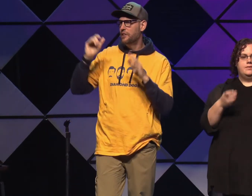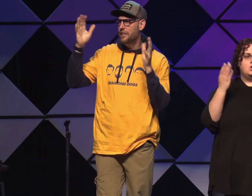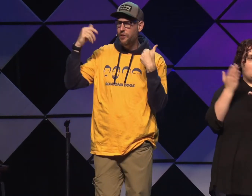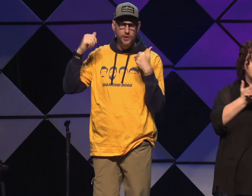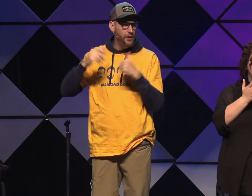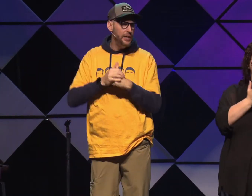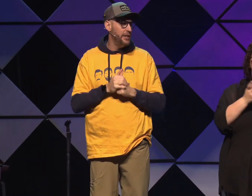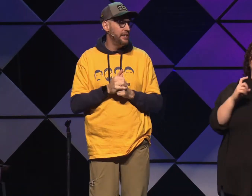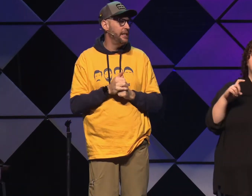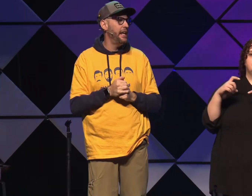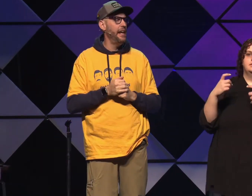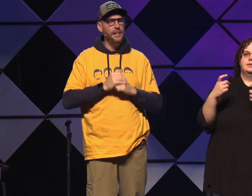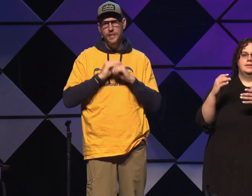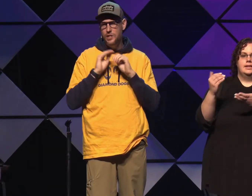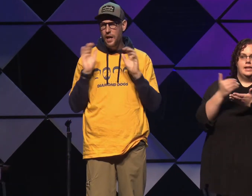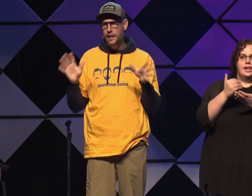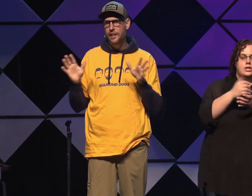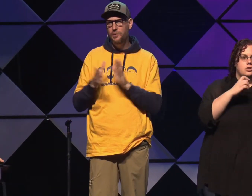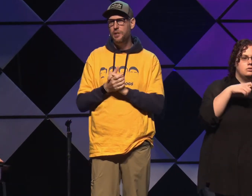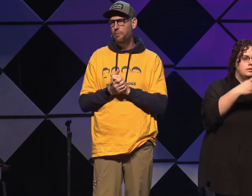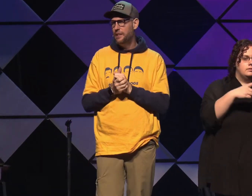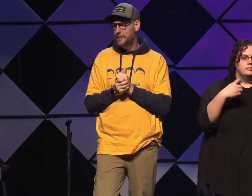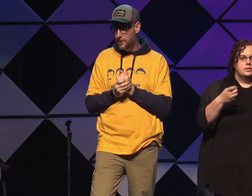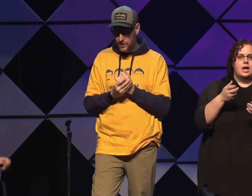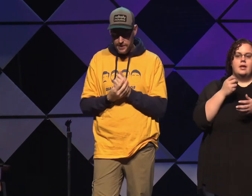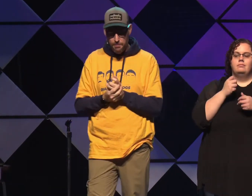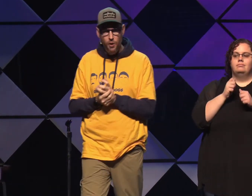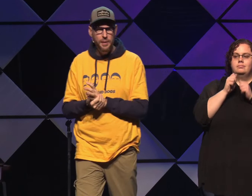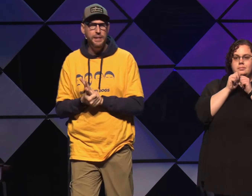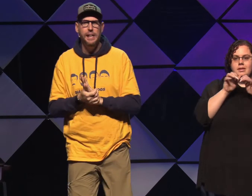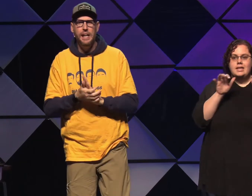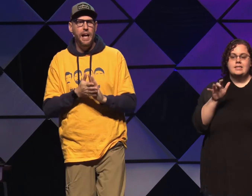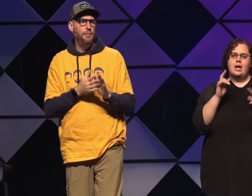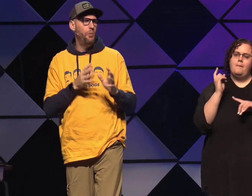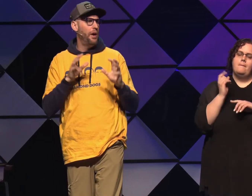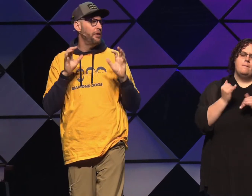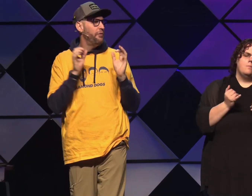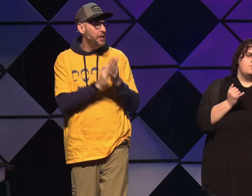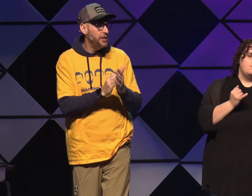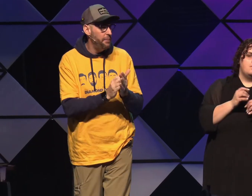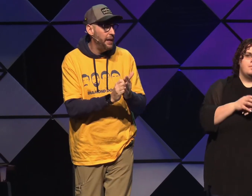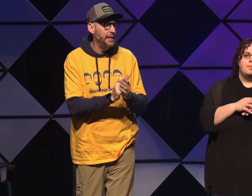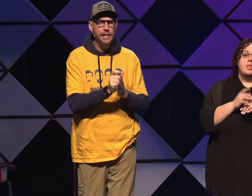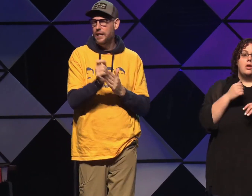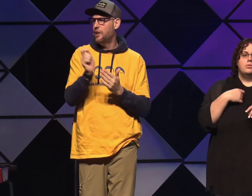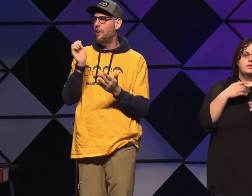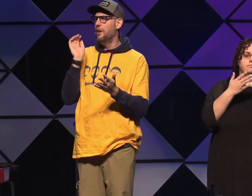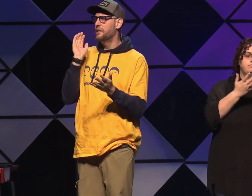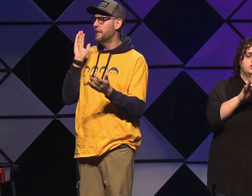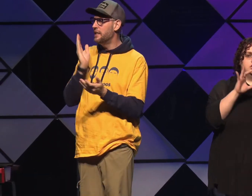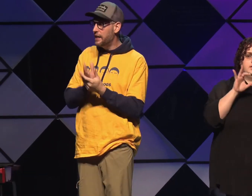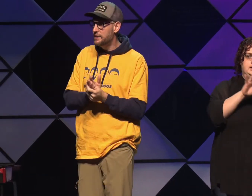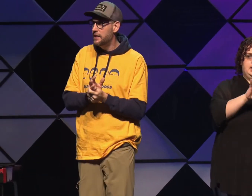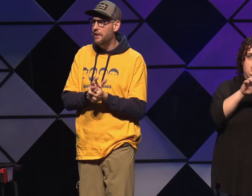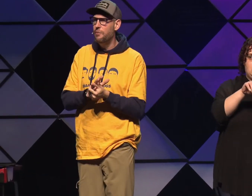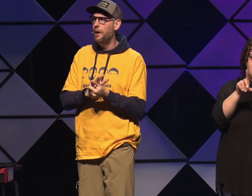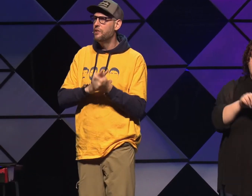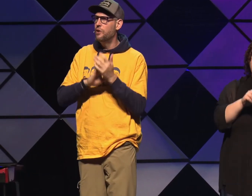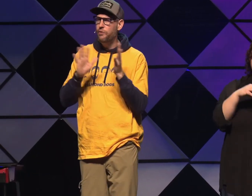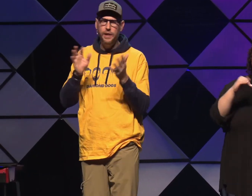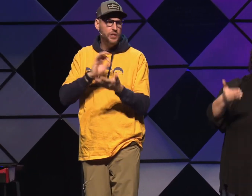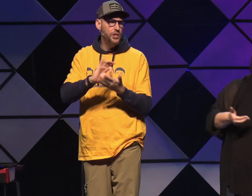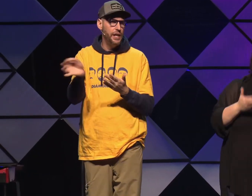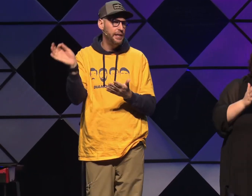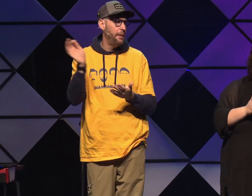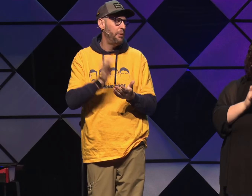going to receive our donations today and get you out of here with a blessing in just a moment. And while you're finishing up that Connect card as a guest today, reminder,